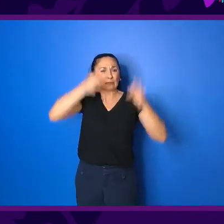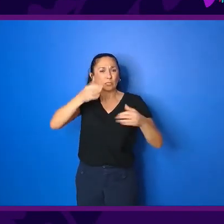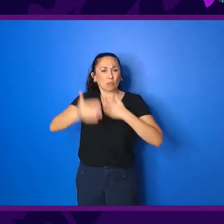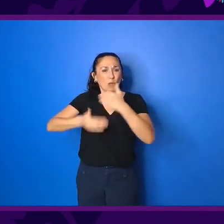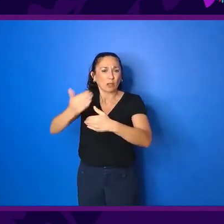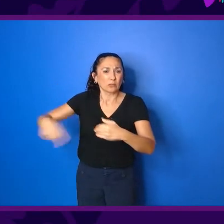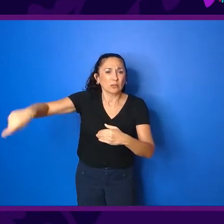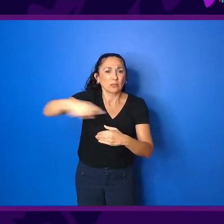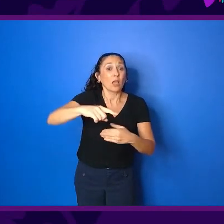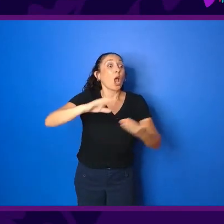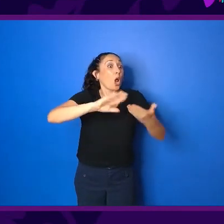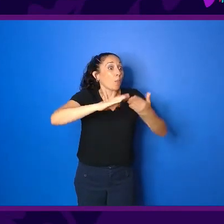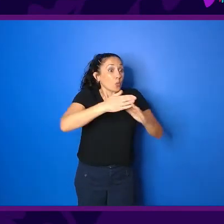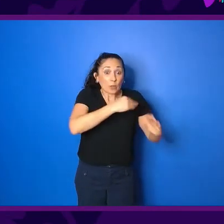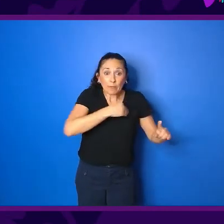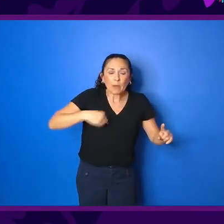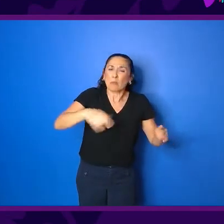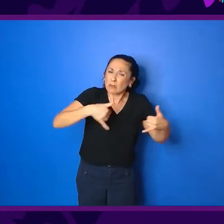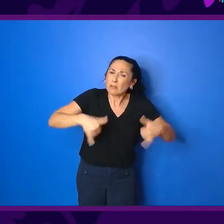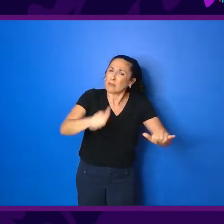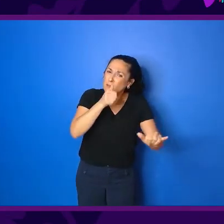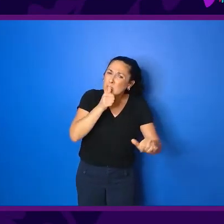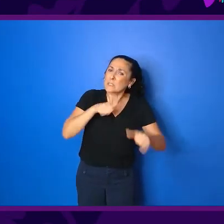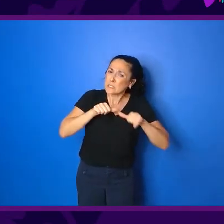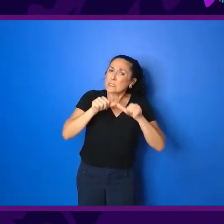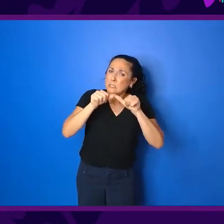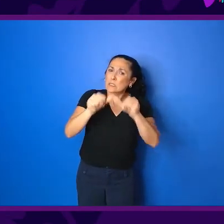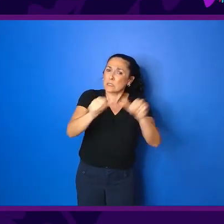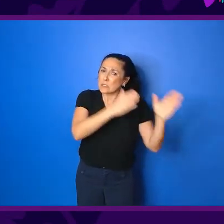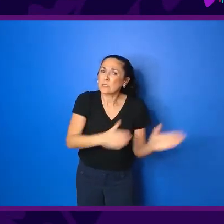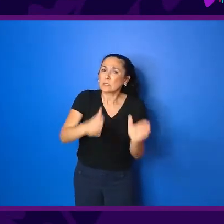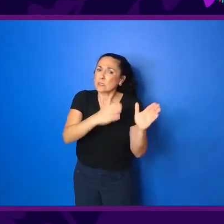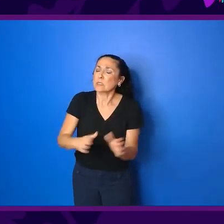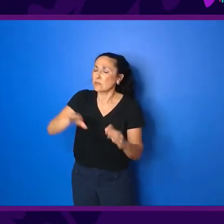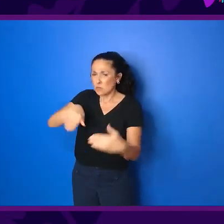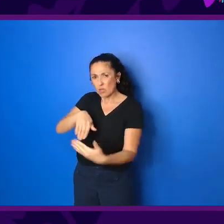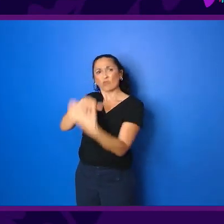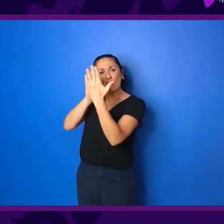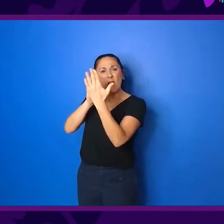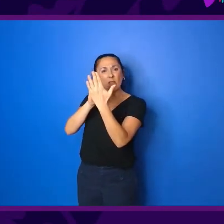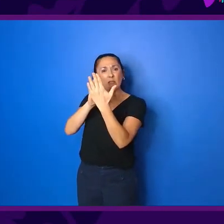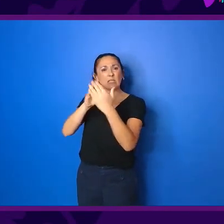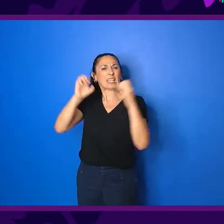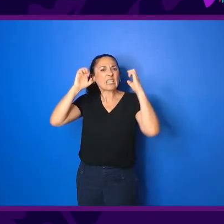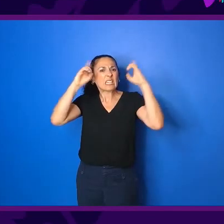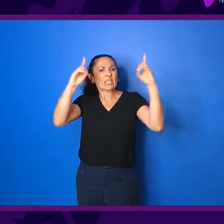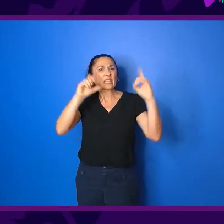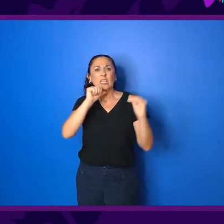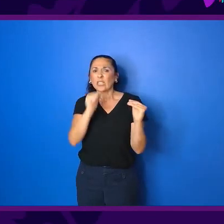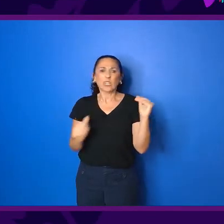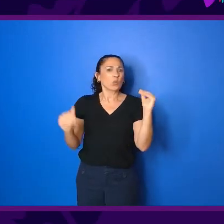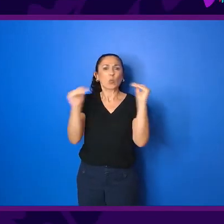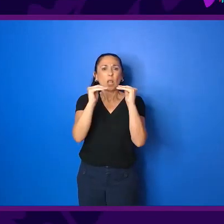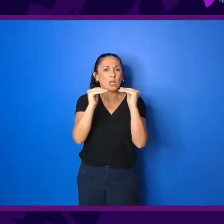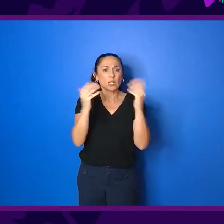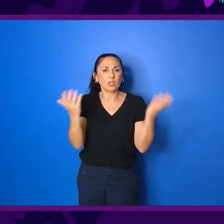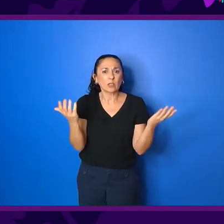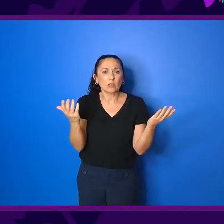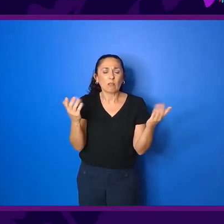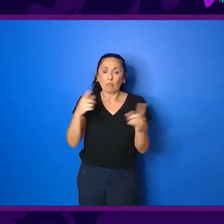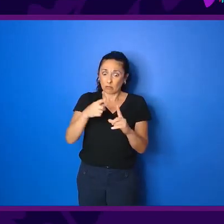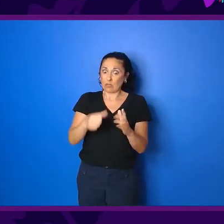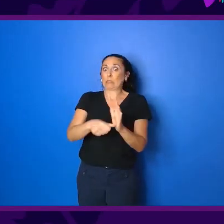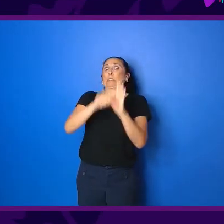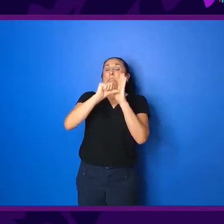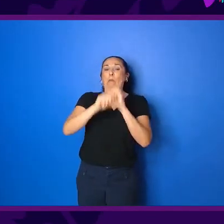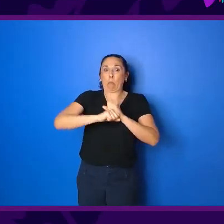have continued to organize and address the educational inequalities that are being exacerbated by COVID-19.